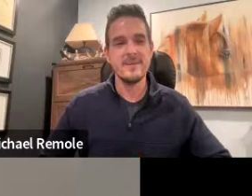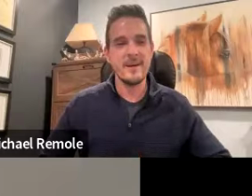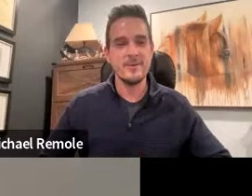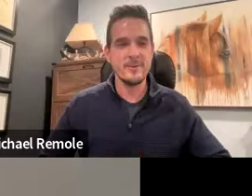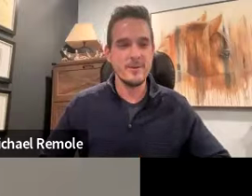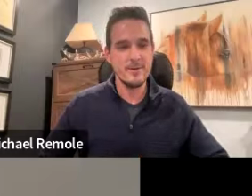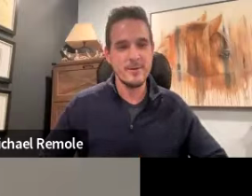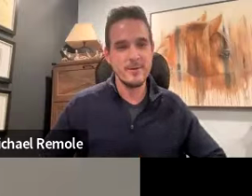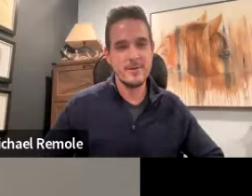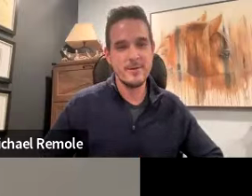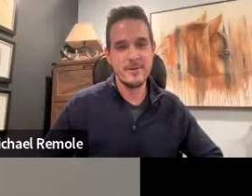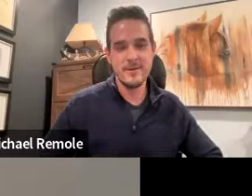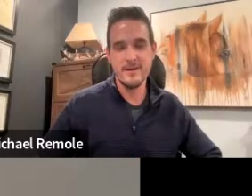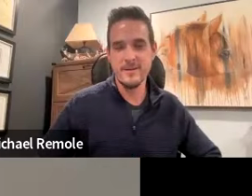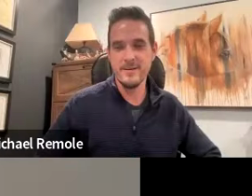and exhale out.